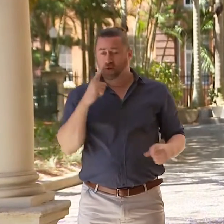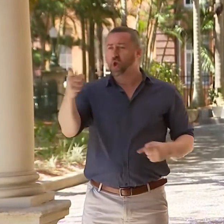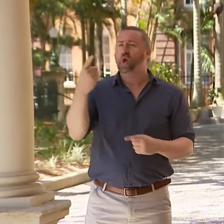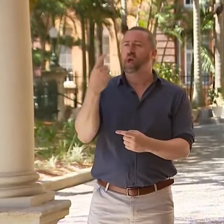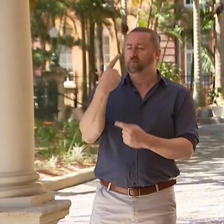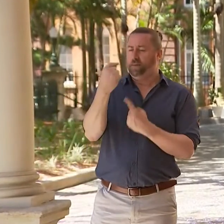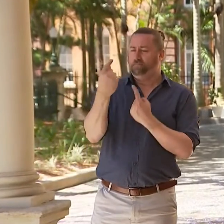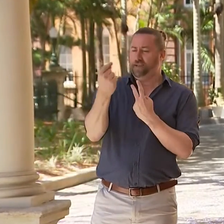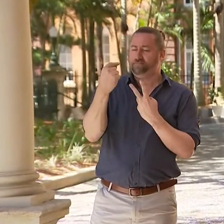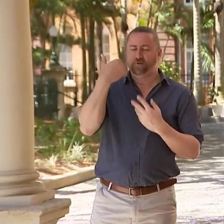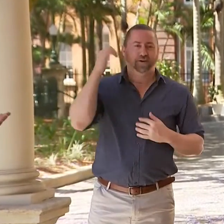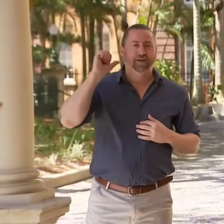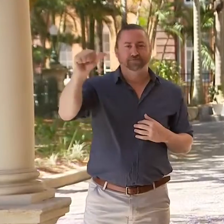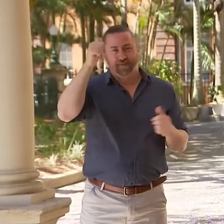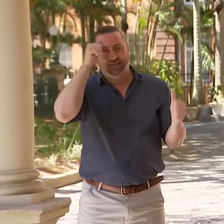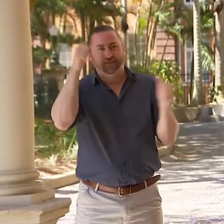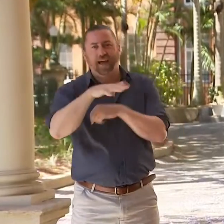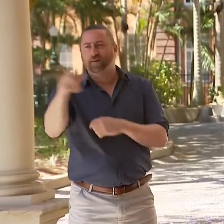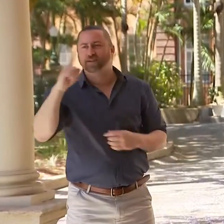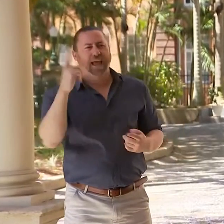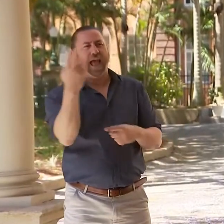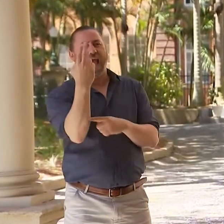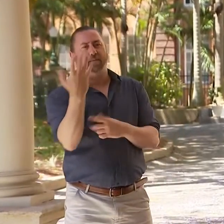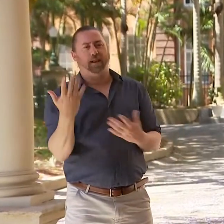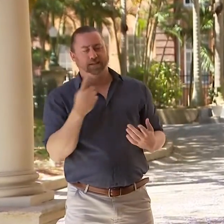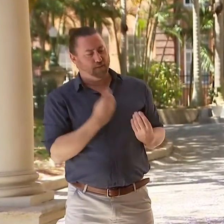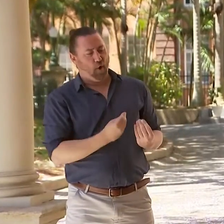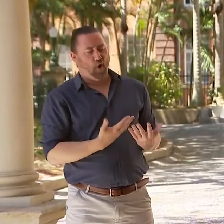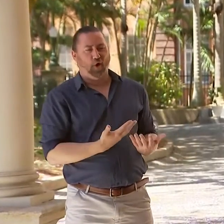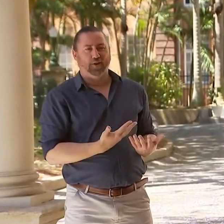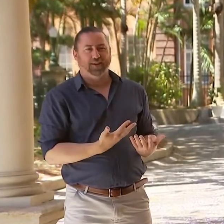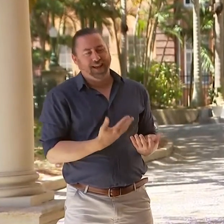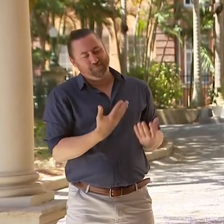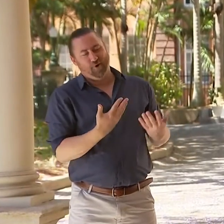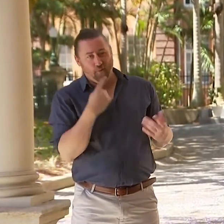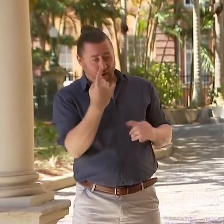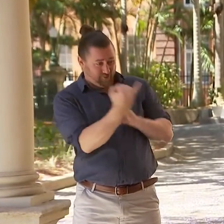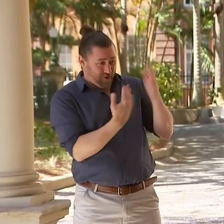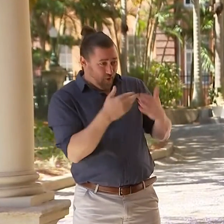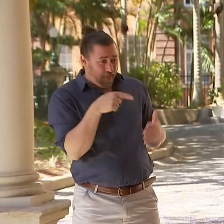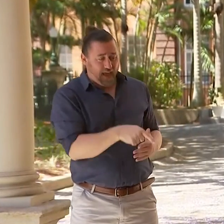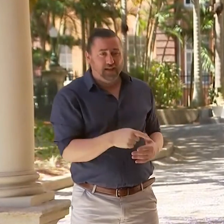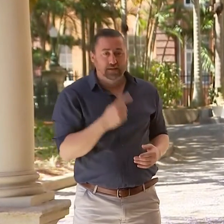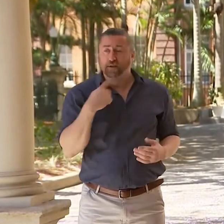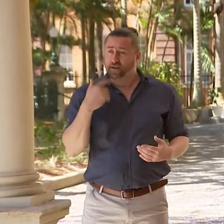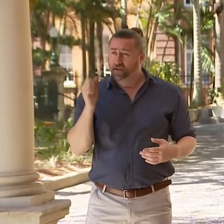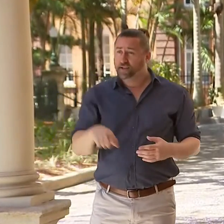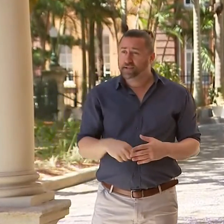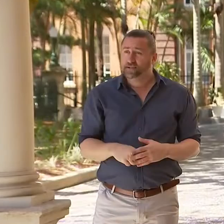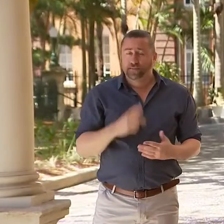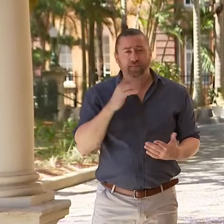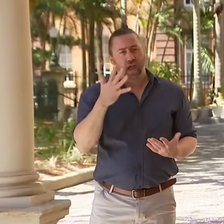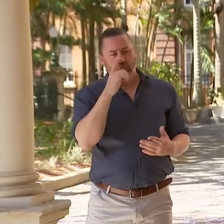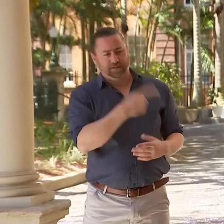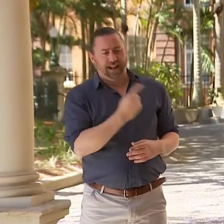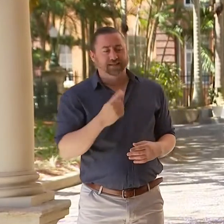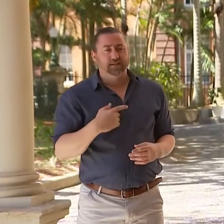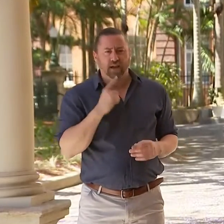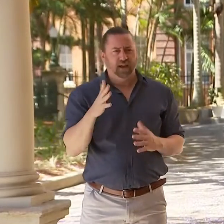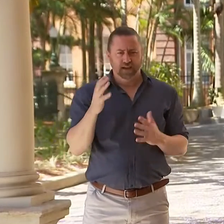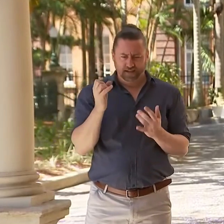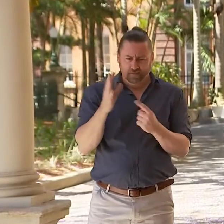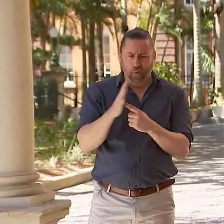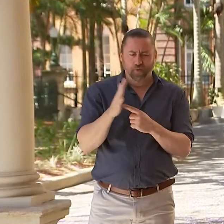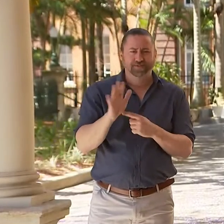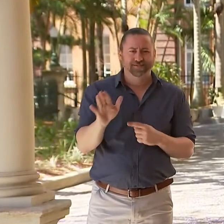me for, Tim. So yes. Paramedics, Well, no, as I say. Well, as I say, it's actually incredibly important